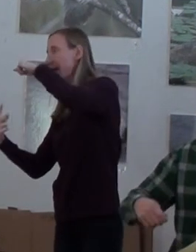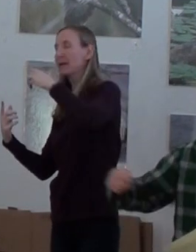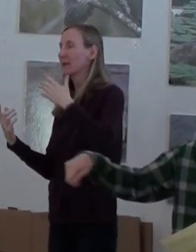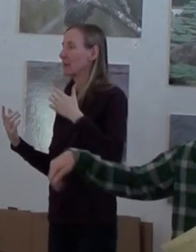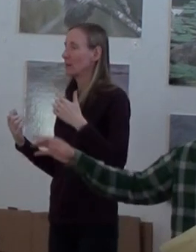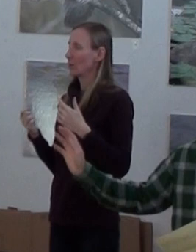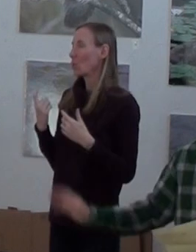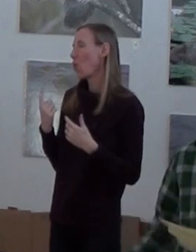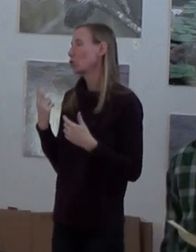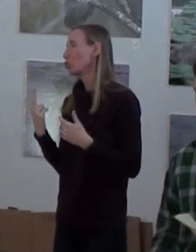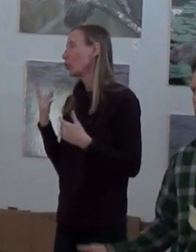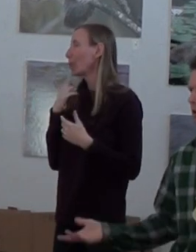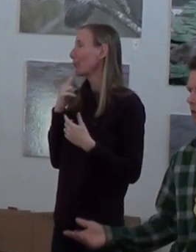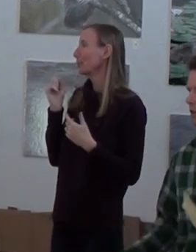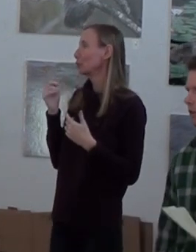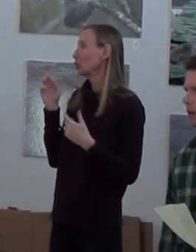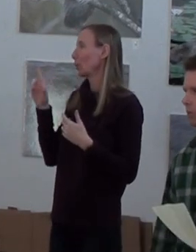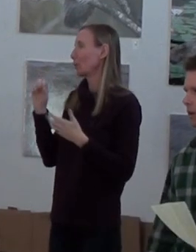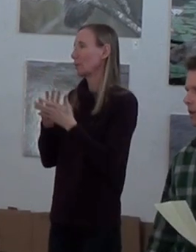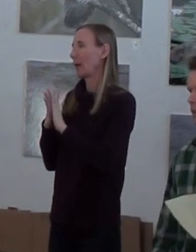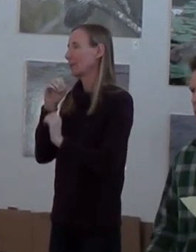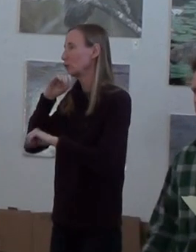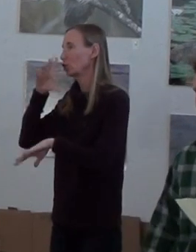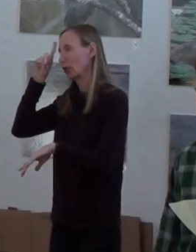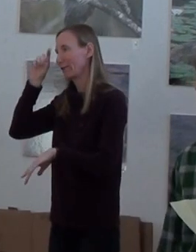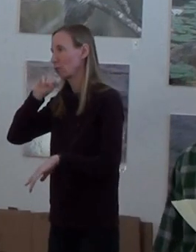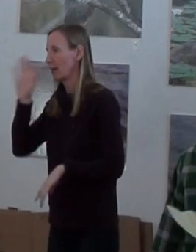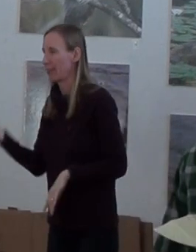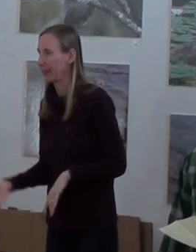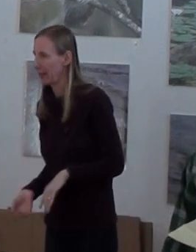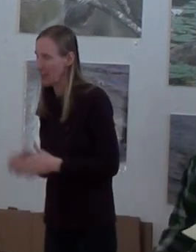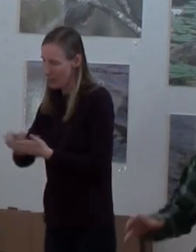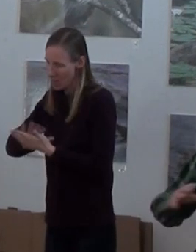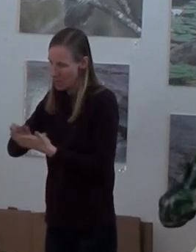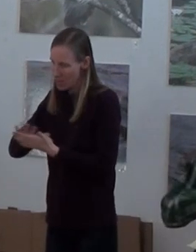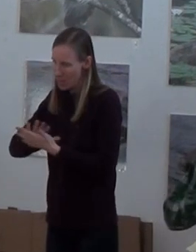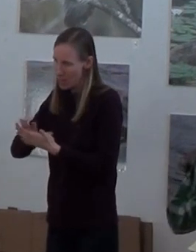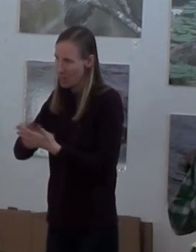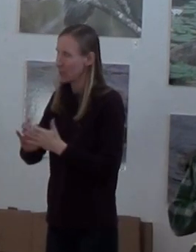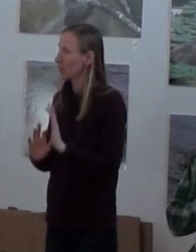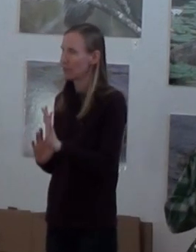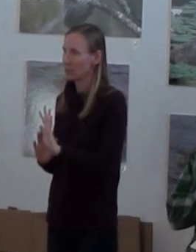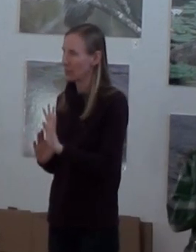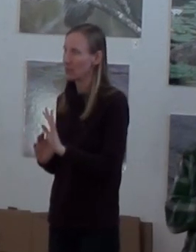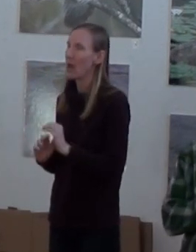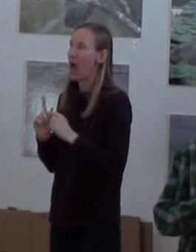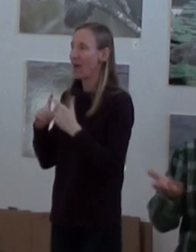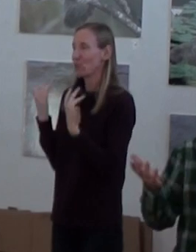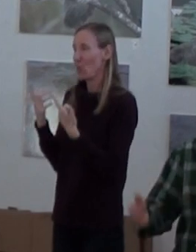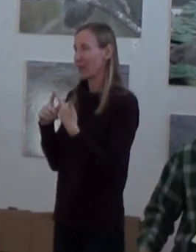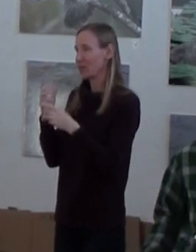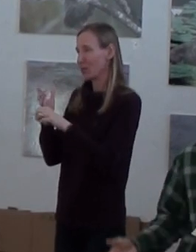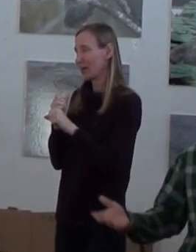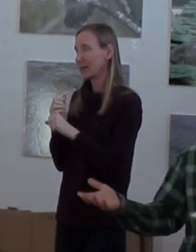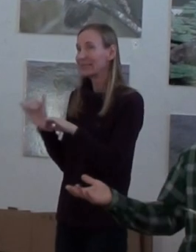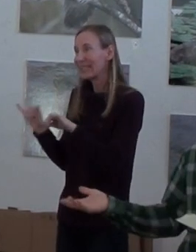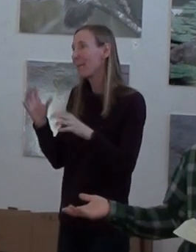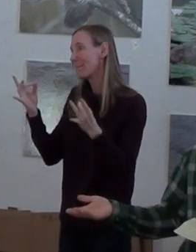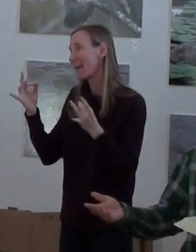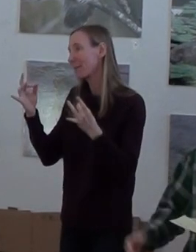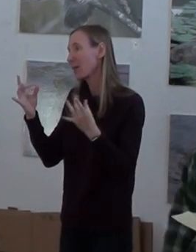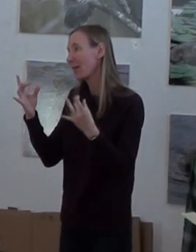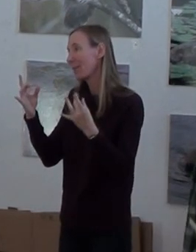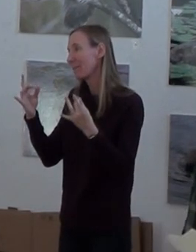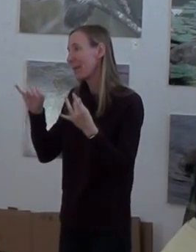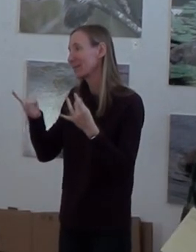few supers to run through the extractor just dirties everything up, and it's a waste of time. So to get a big crop behind you, it's like sugaring. Some of you guys that